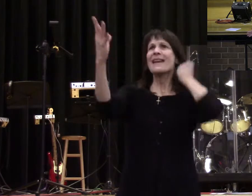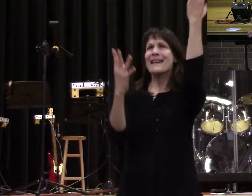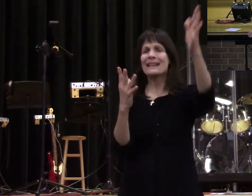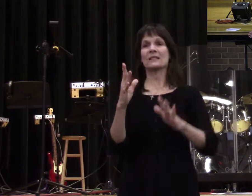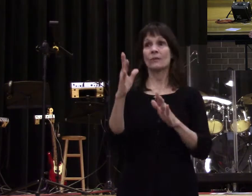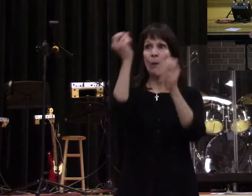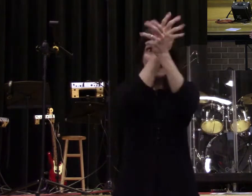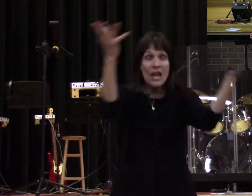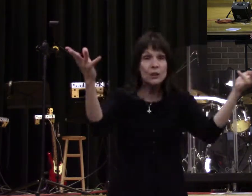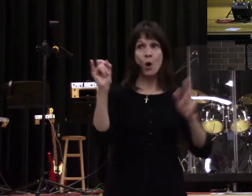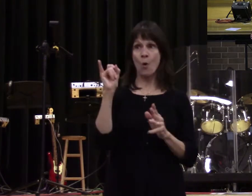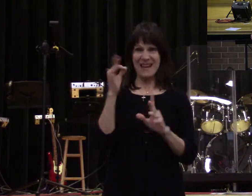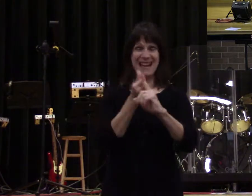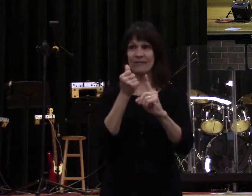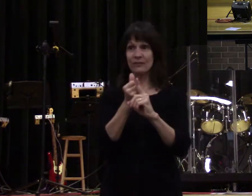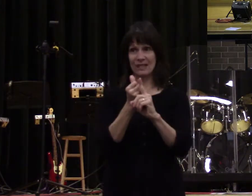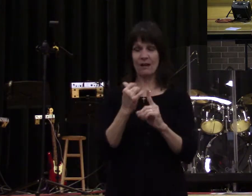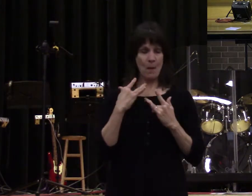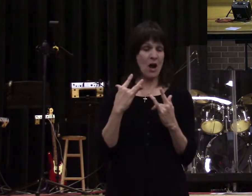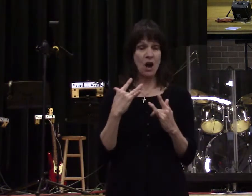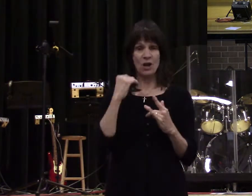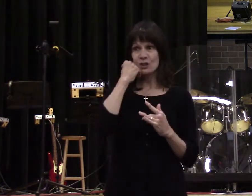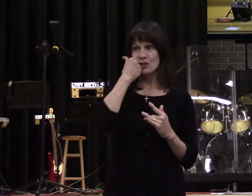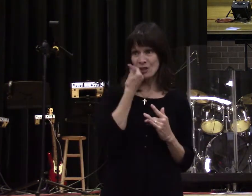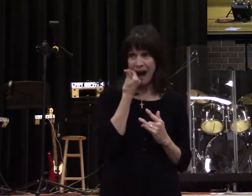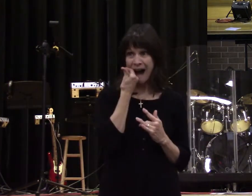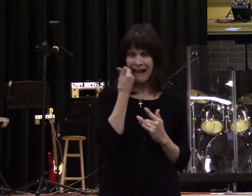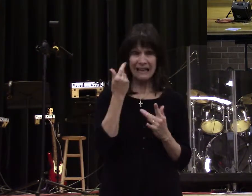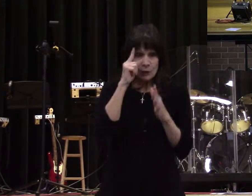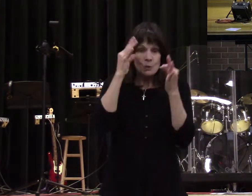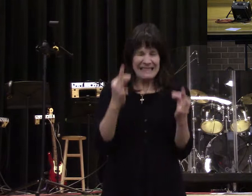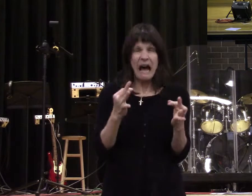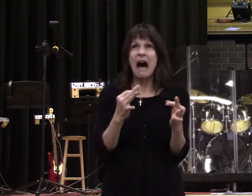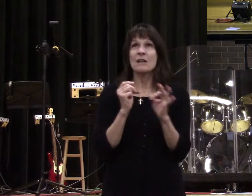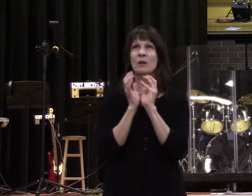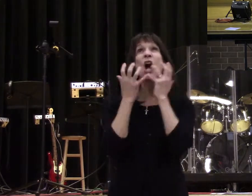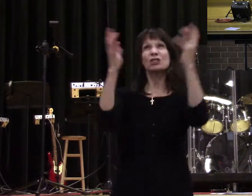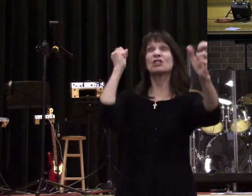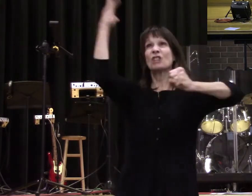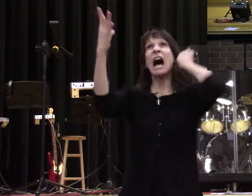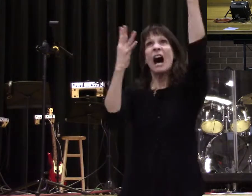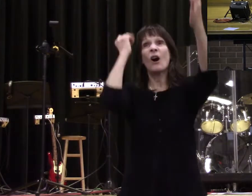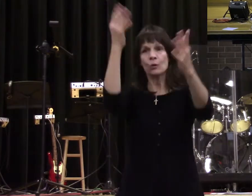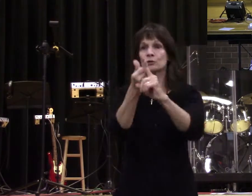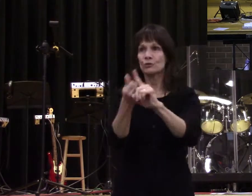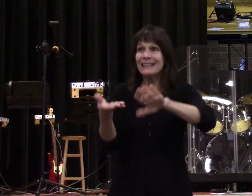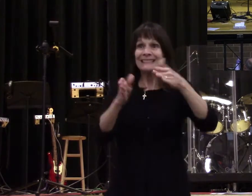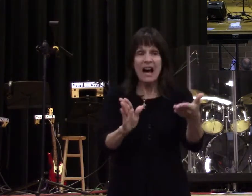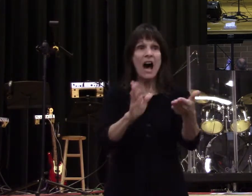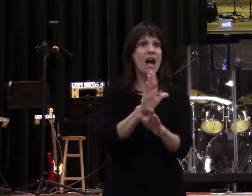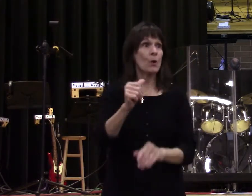shout. Okay, I'm pretty safe from a medical point of view to say, you shall survive. It doesn't matter